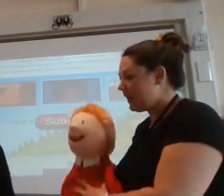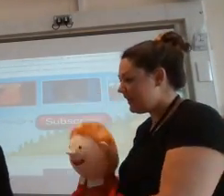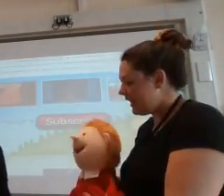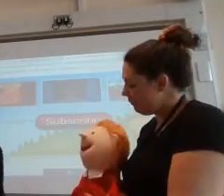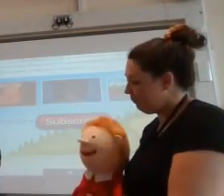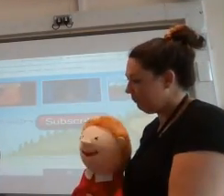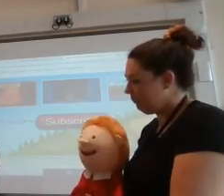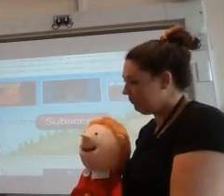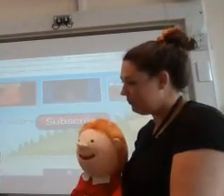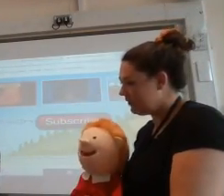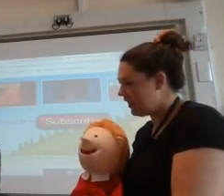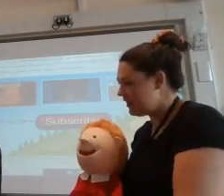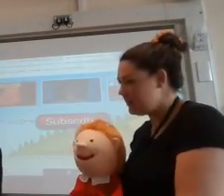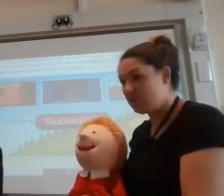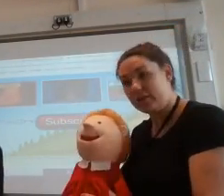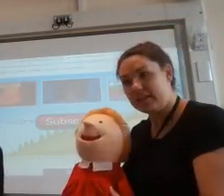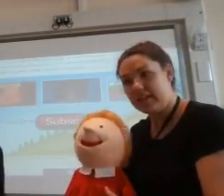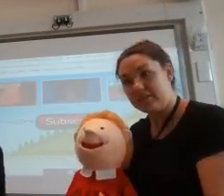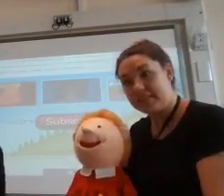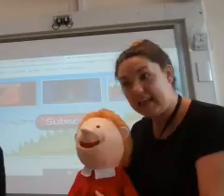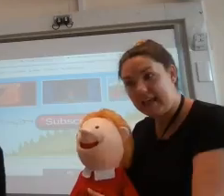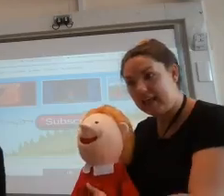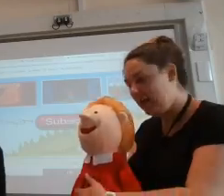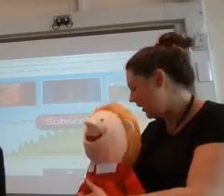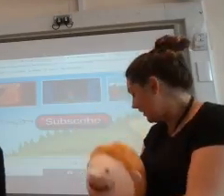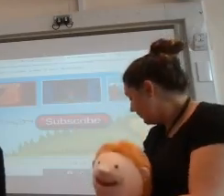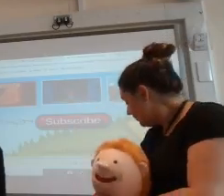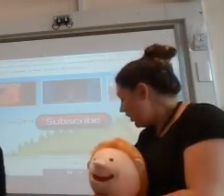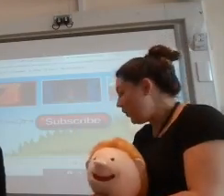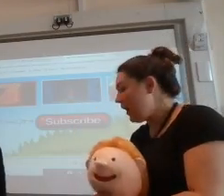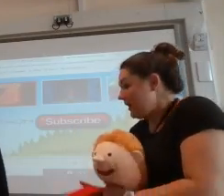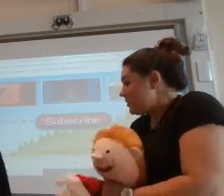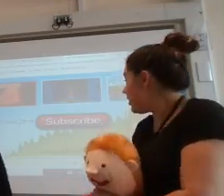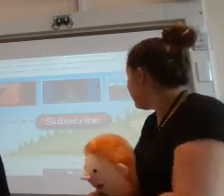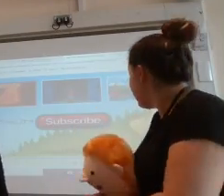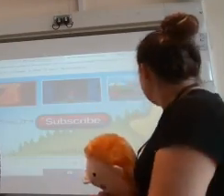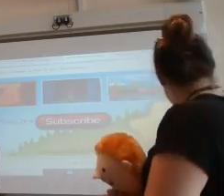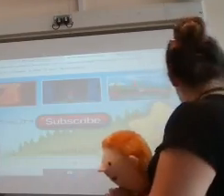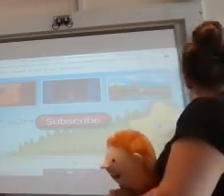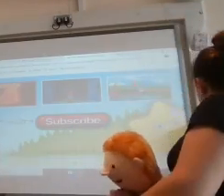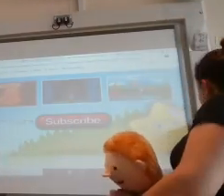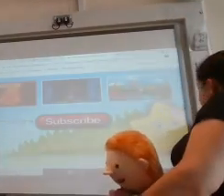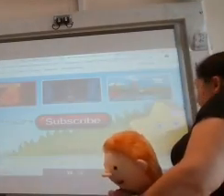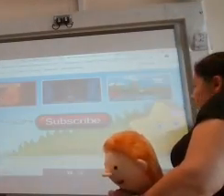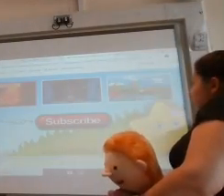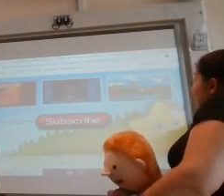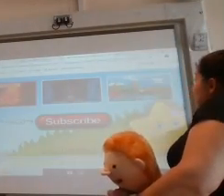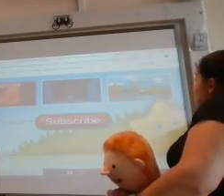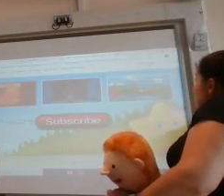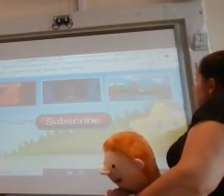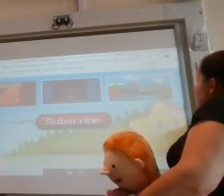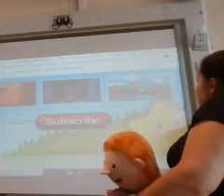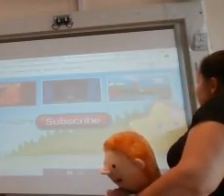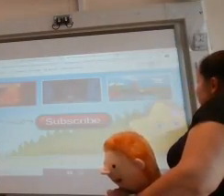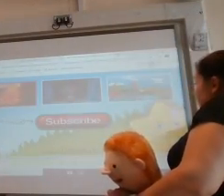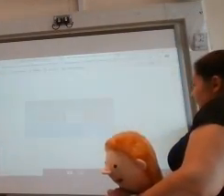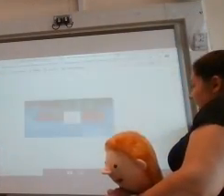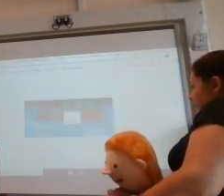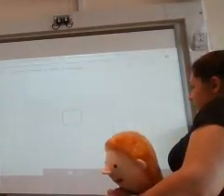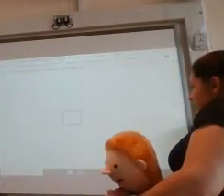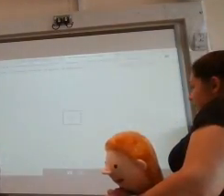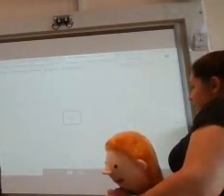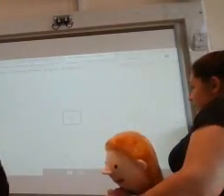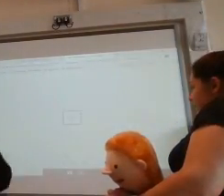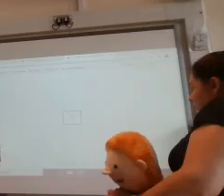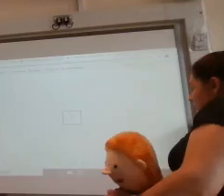Rosie and Jim like it? I think so. I think so. You could hear them singing. Okay, so our next song is super tricky,